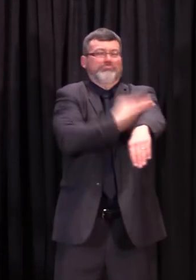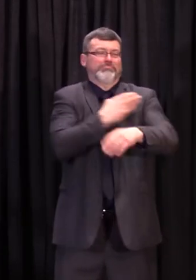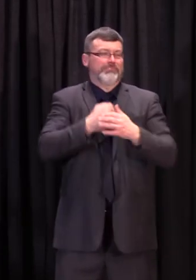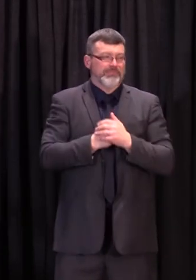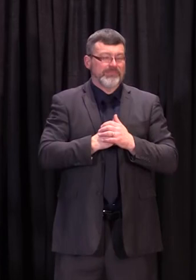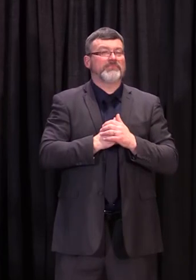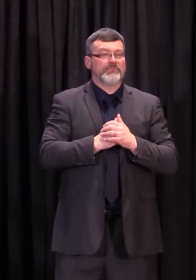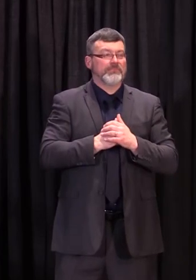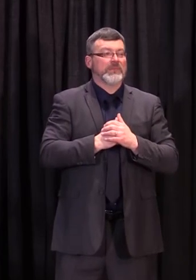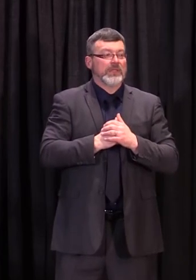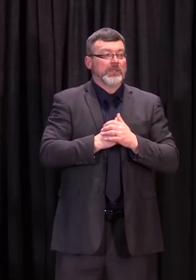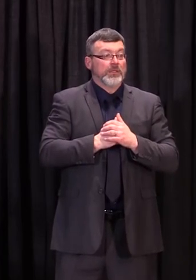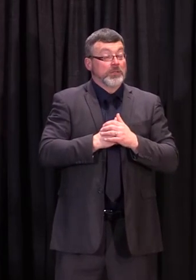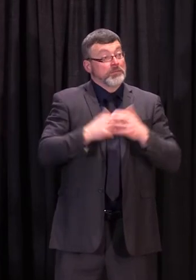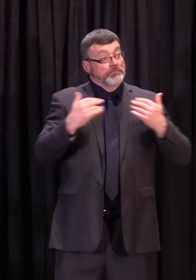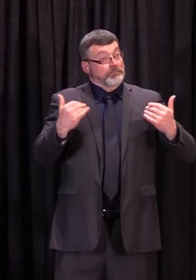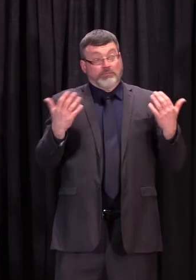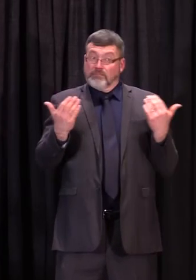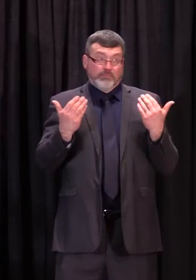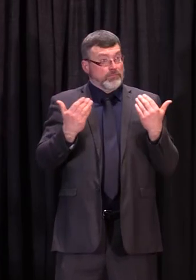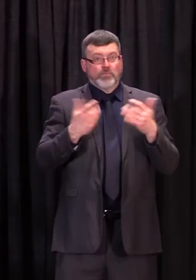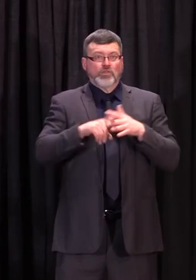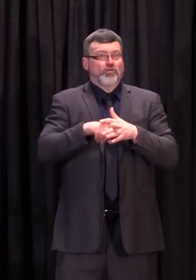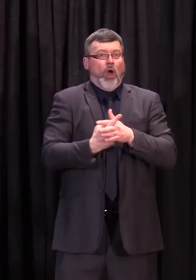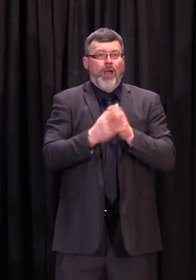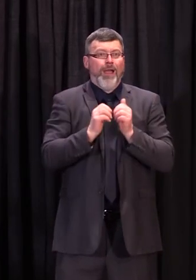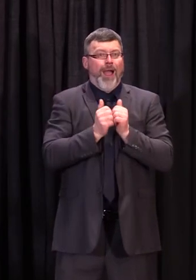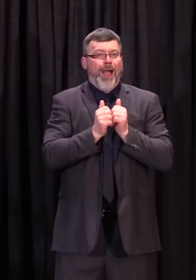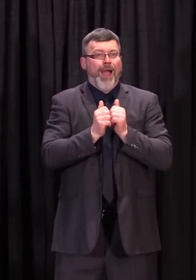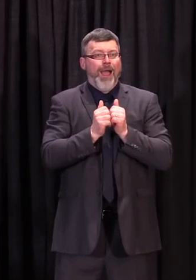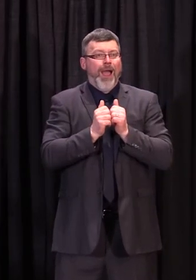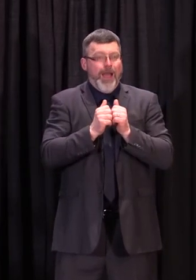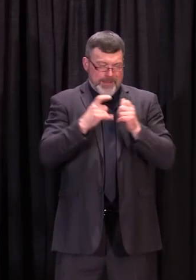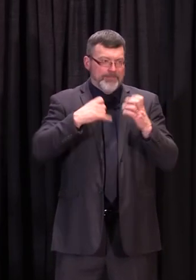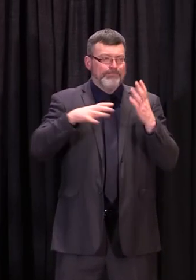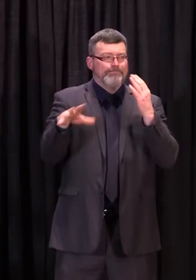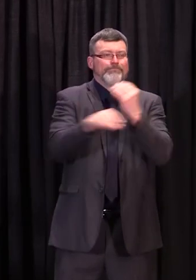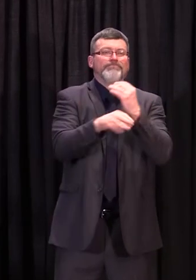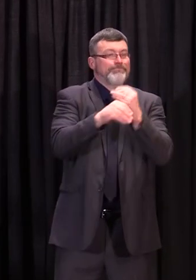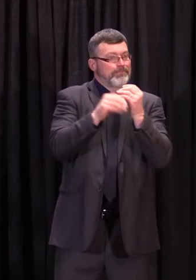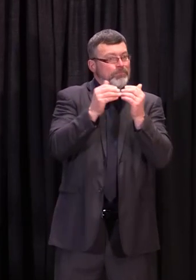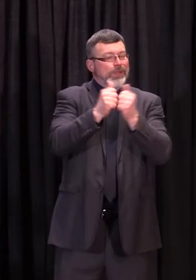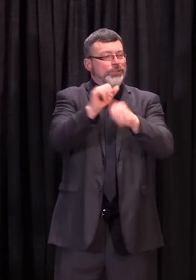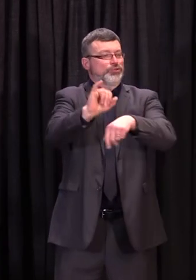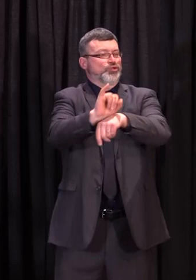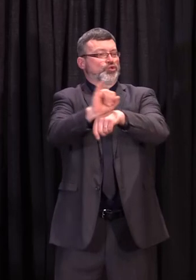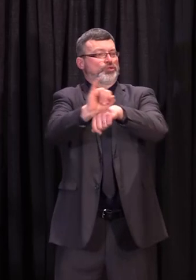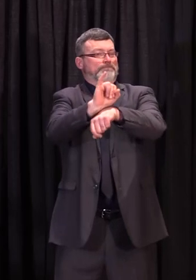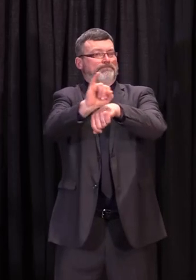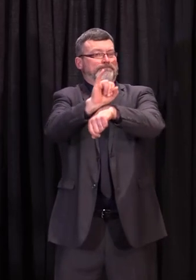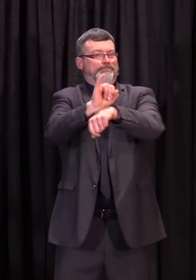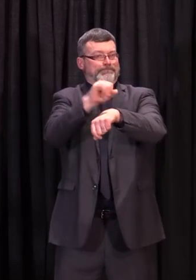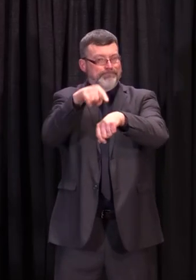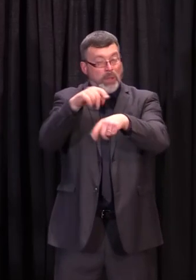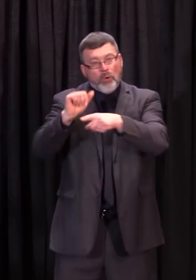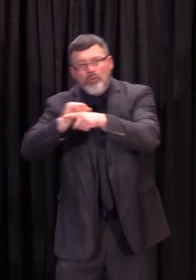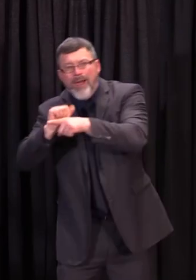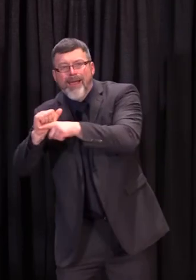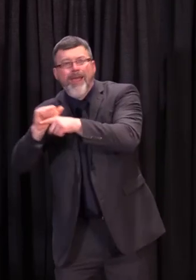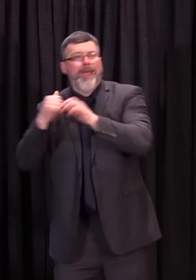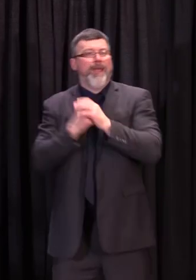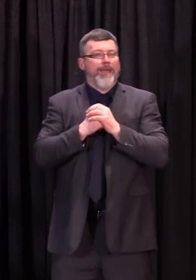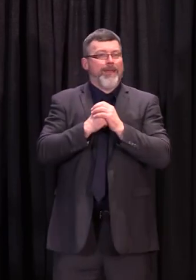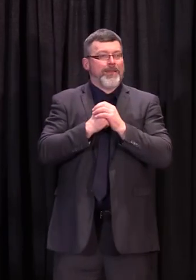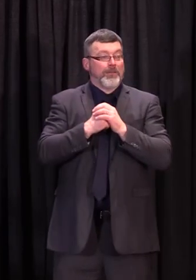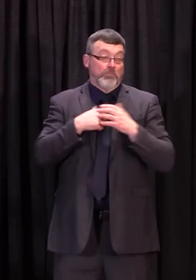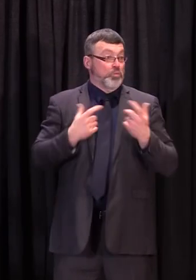Let's start by helping more workers with internships and training. First, I'll add $1 million